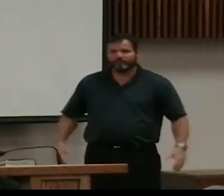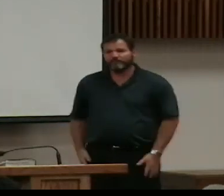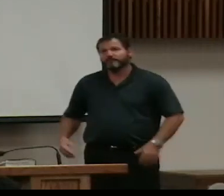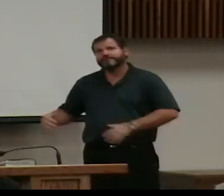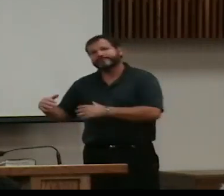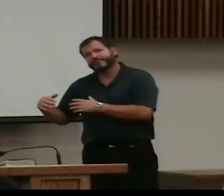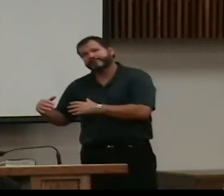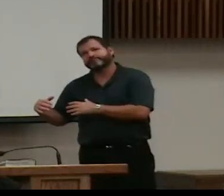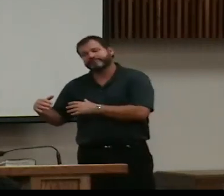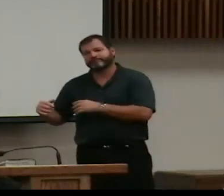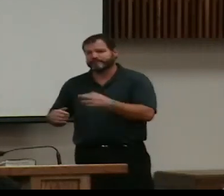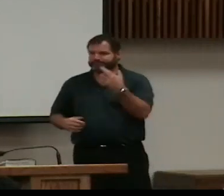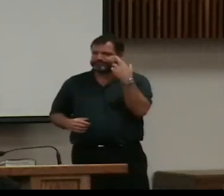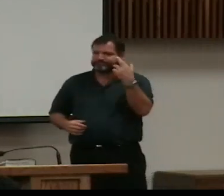He died on the cross.